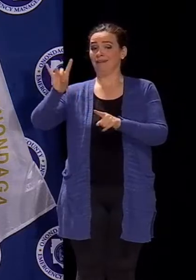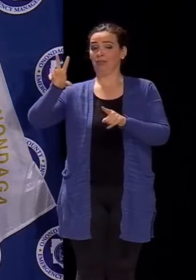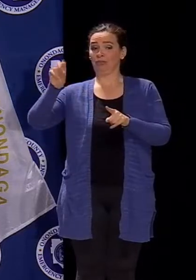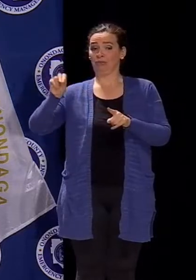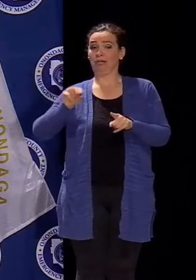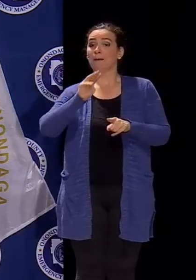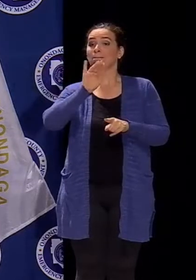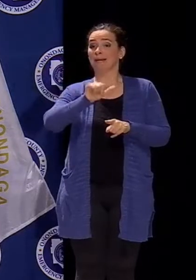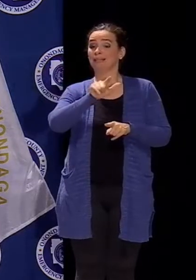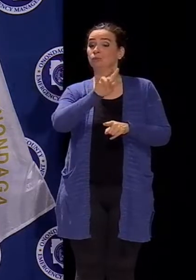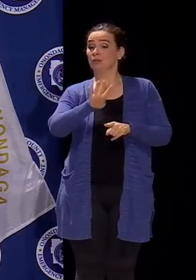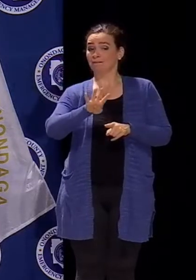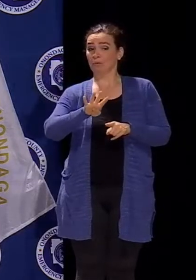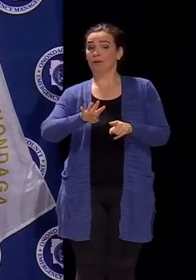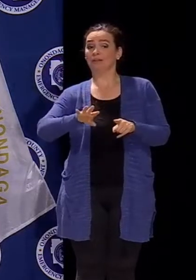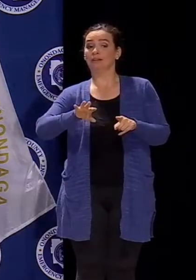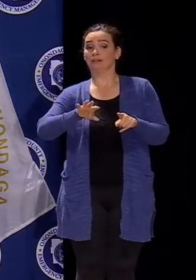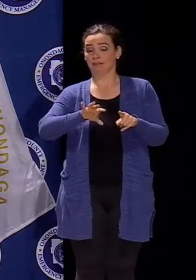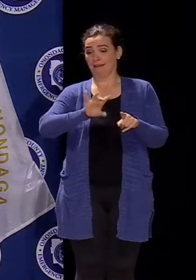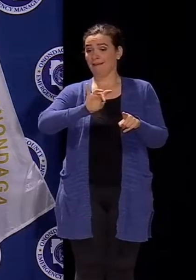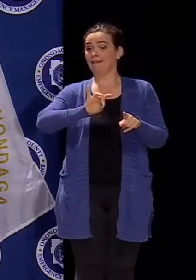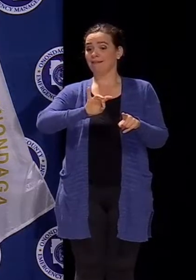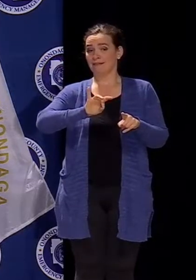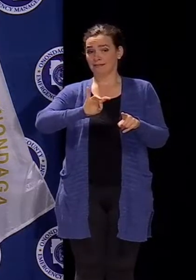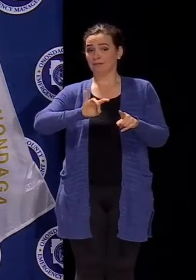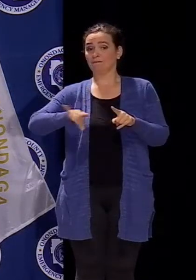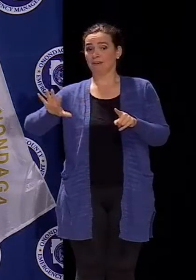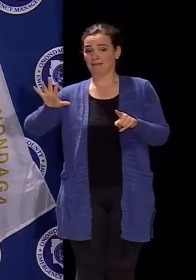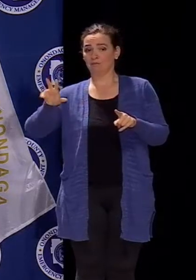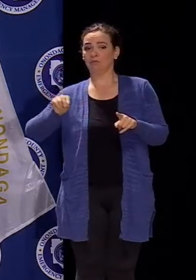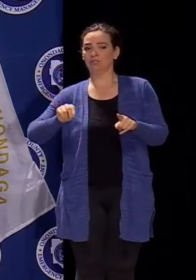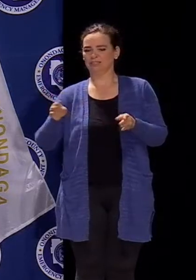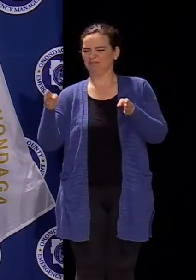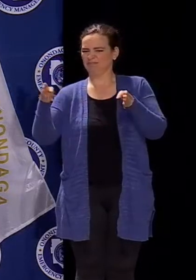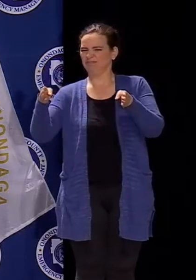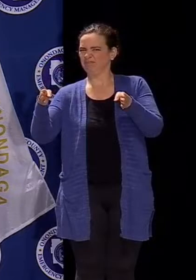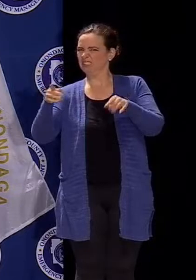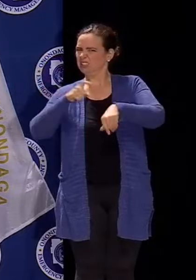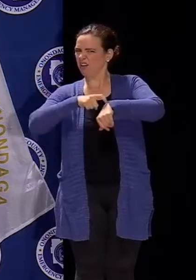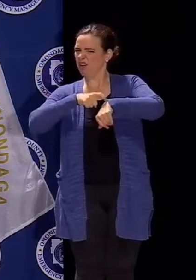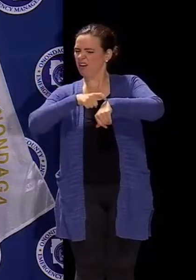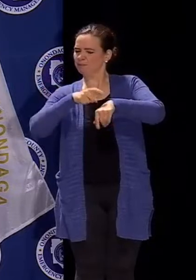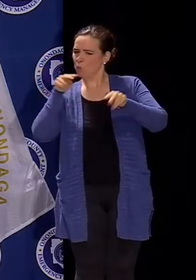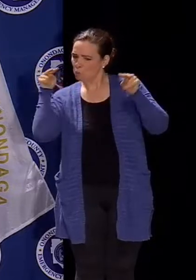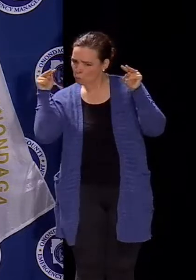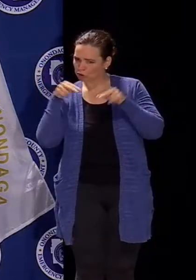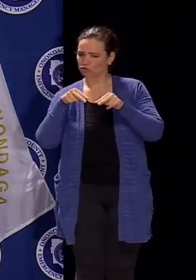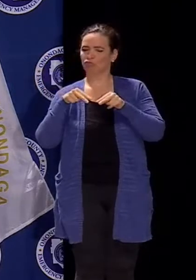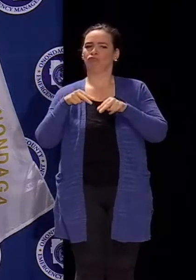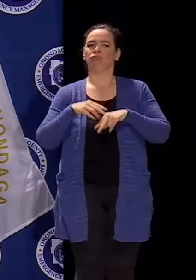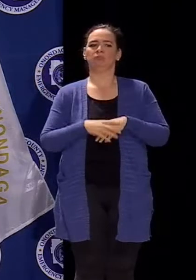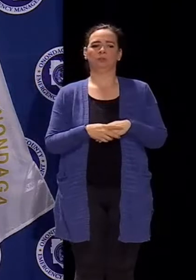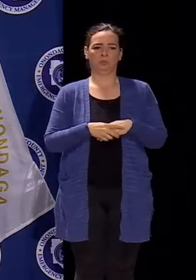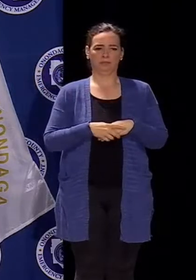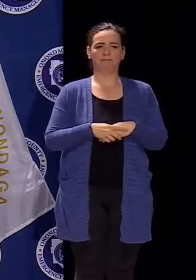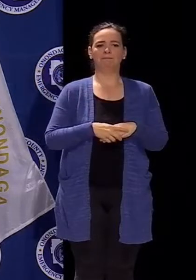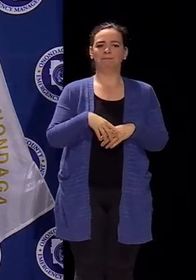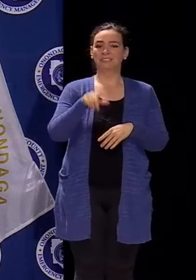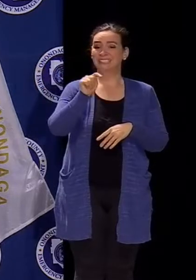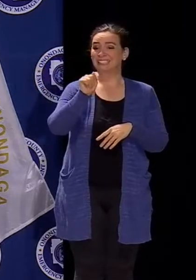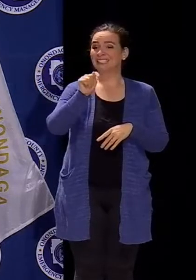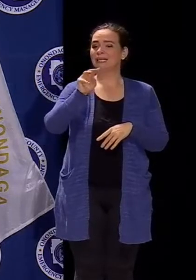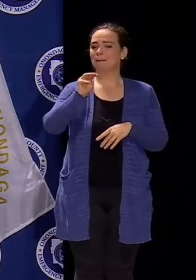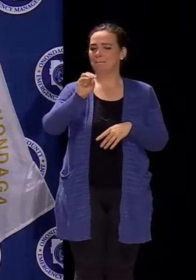10 to 5:30, T-Mobile store, West Taft Road and Buckley Road. If you are there, please just watch